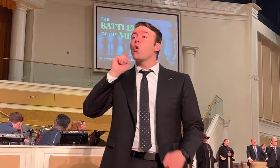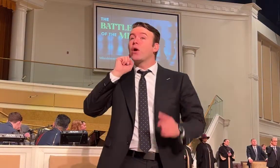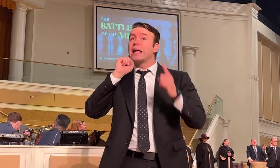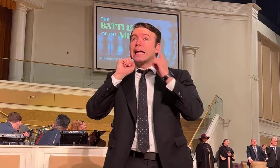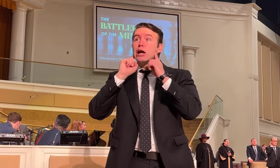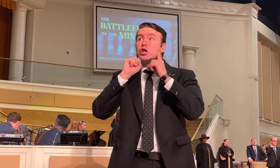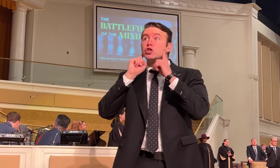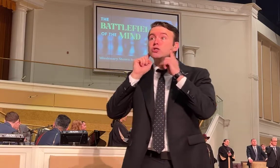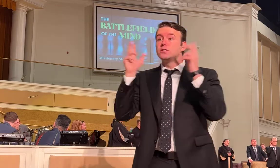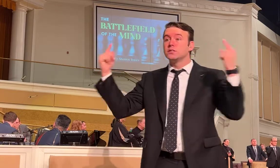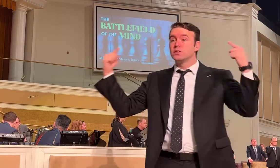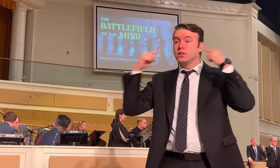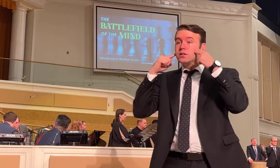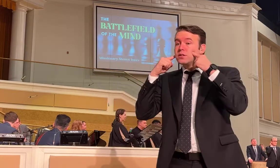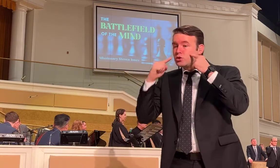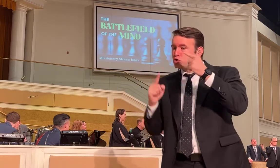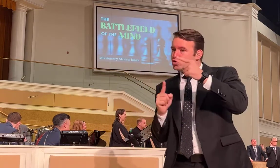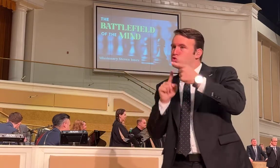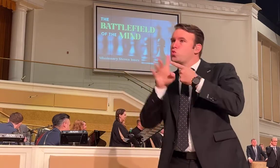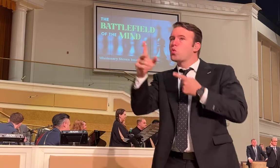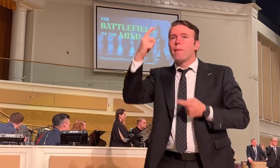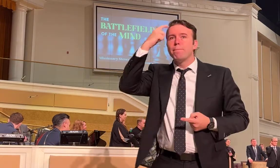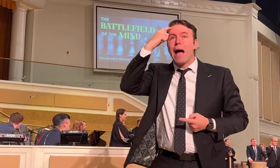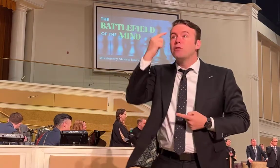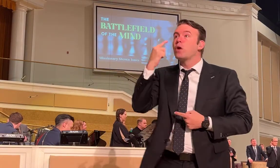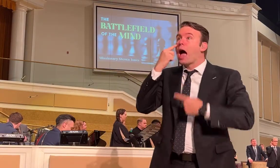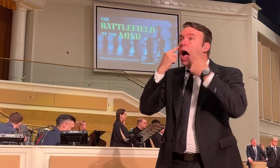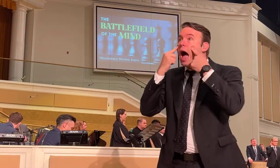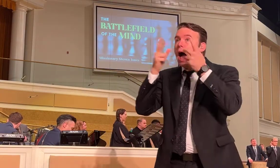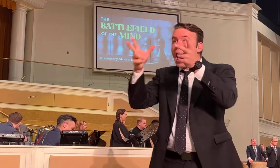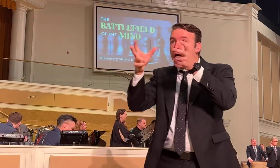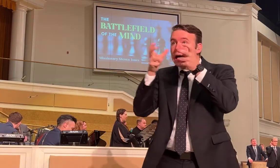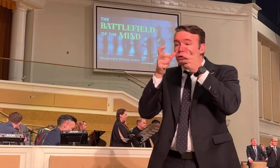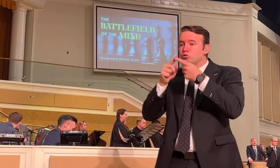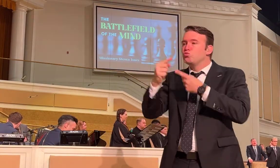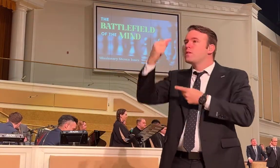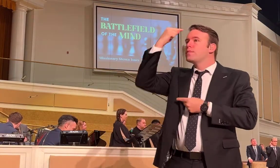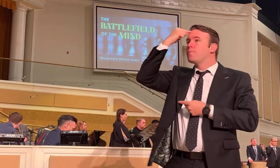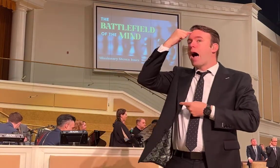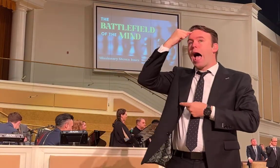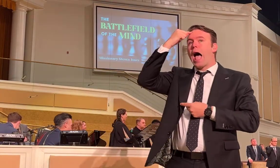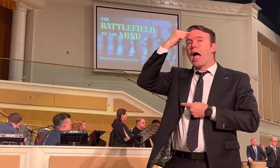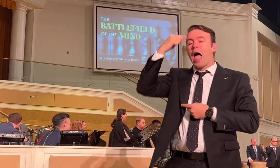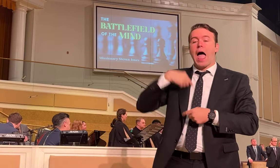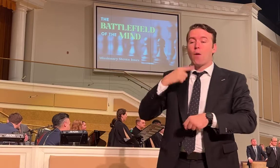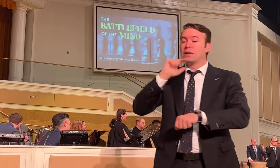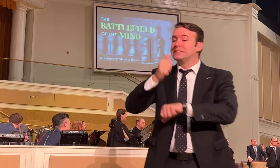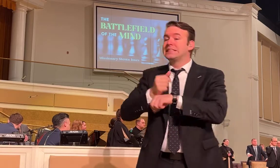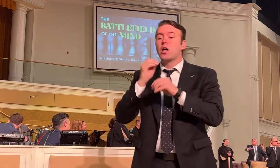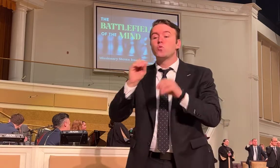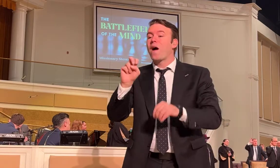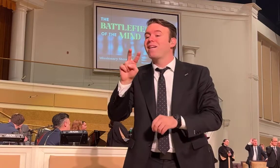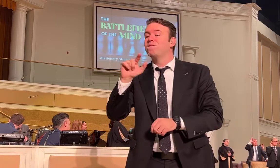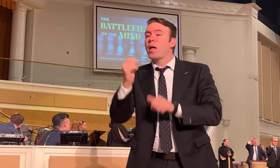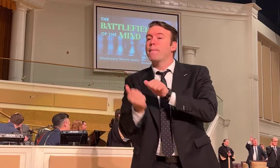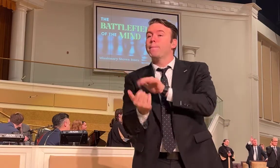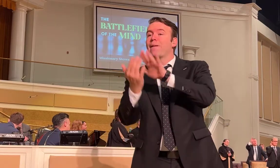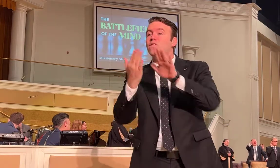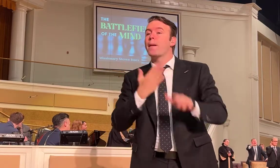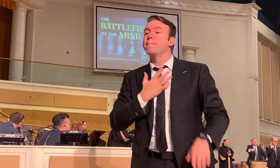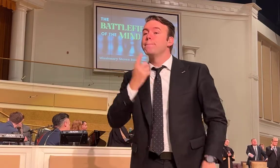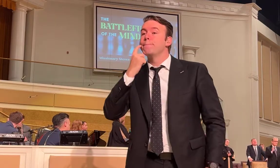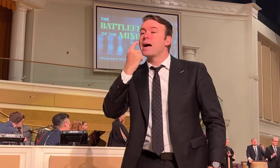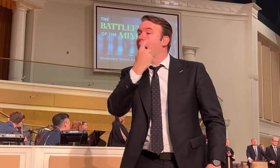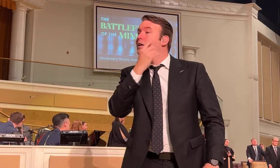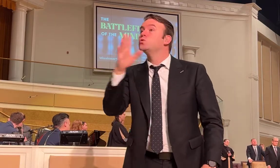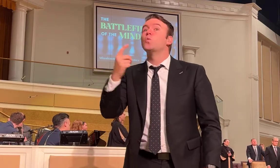Are a gateway to the mind. Your eyes are a doorway to the mind. So I will set no evil things before mine